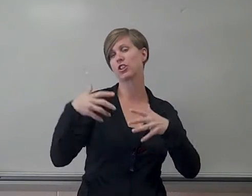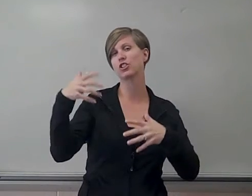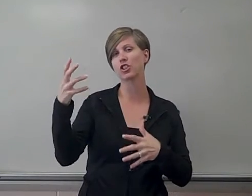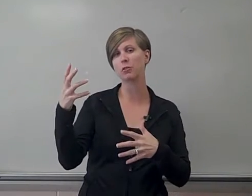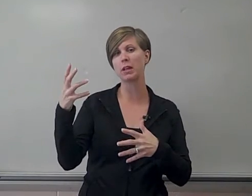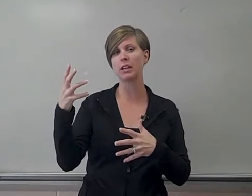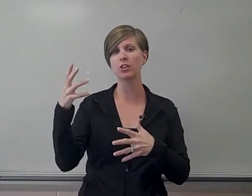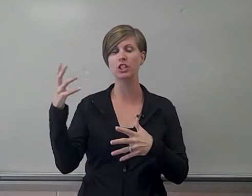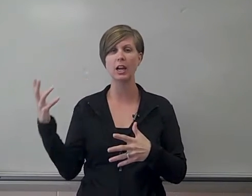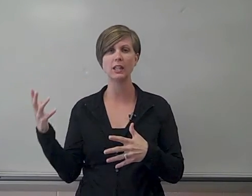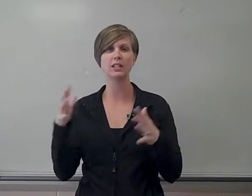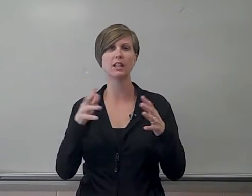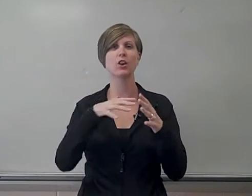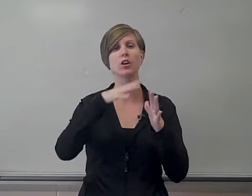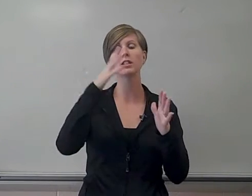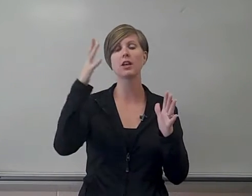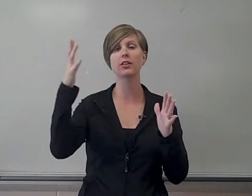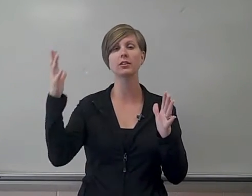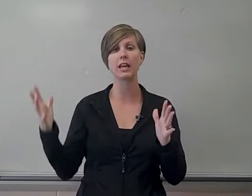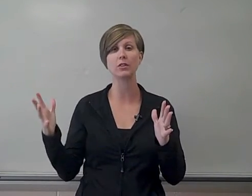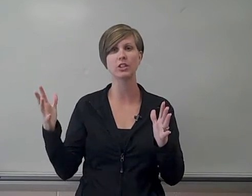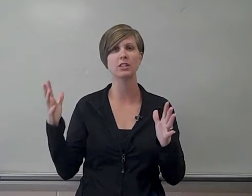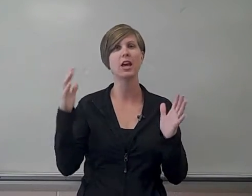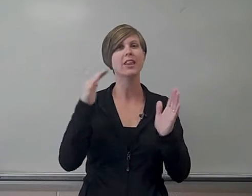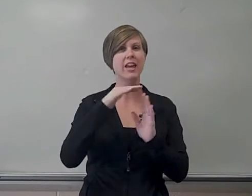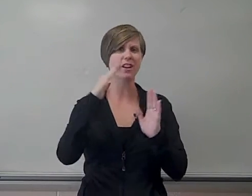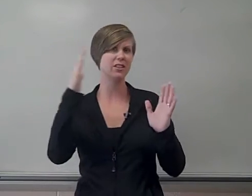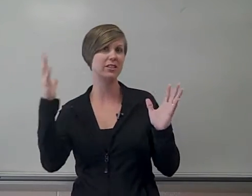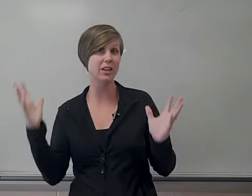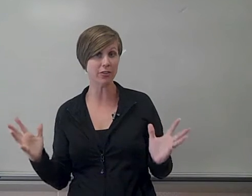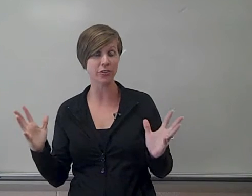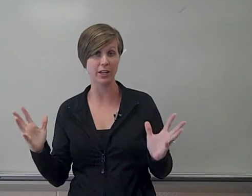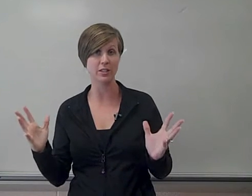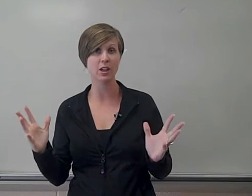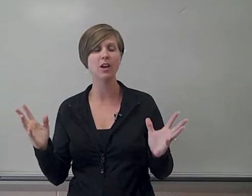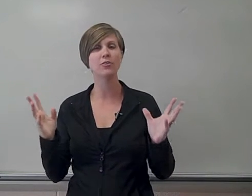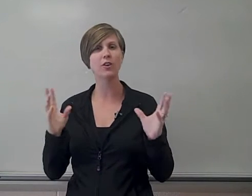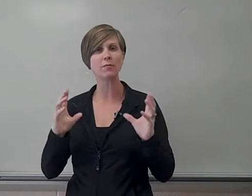or German or Chinese, that all these other languages, they are different